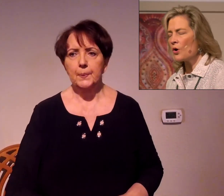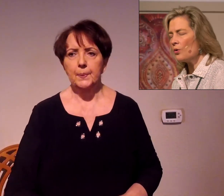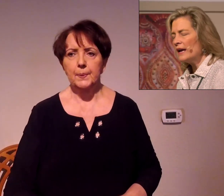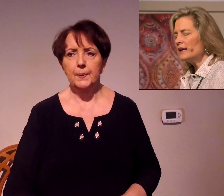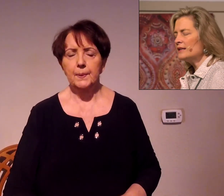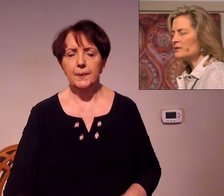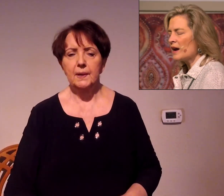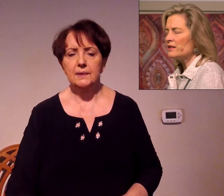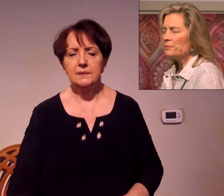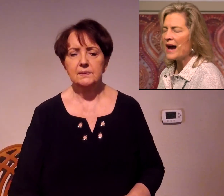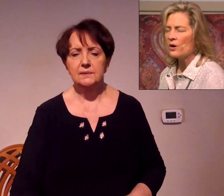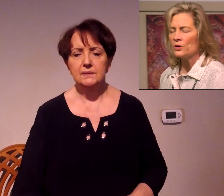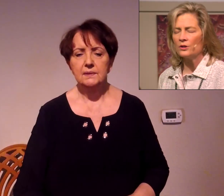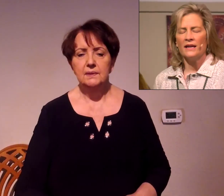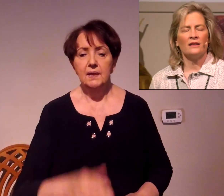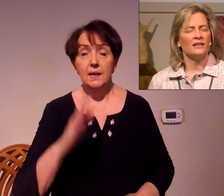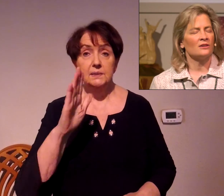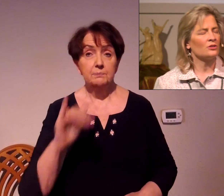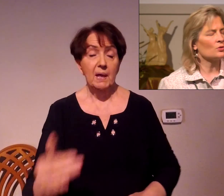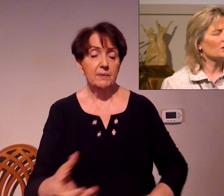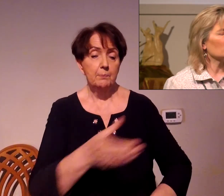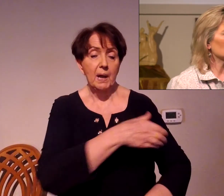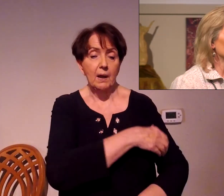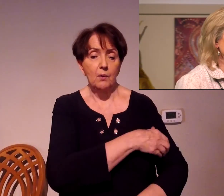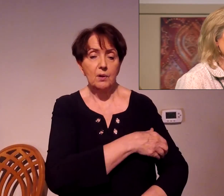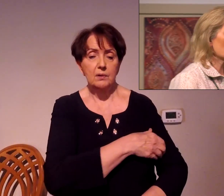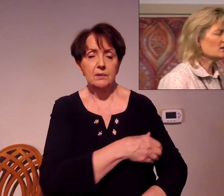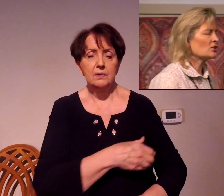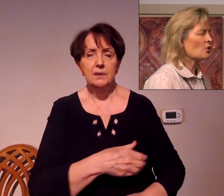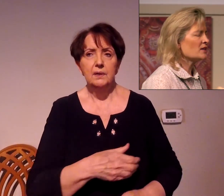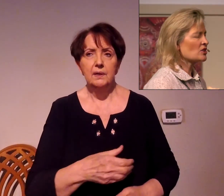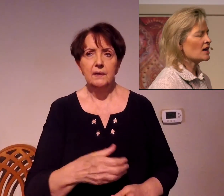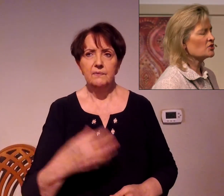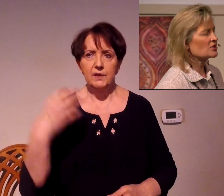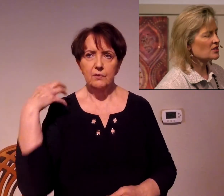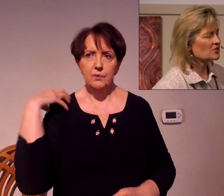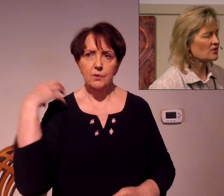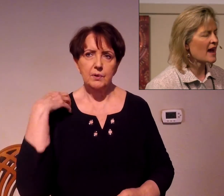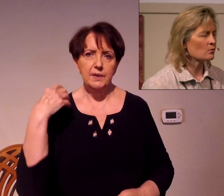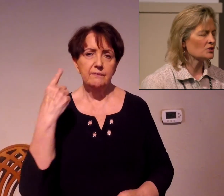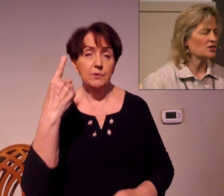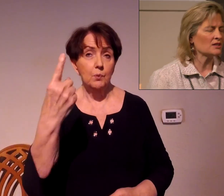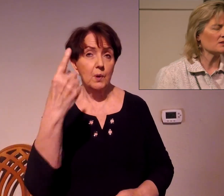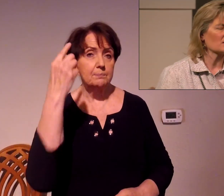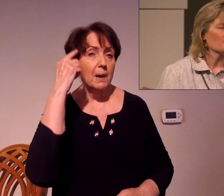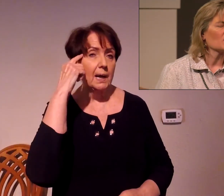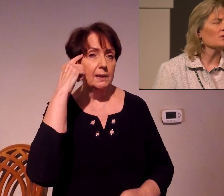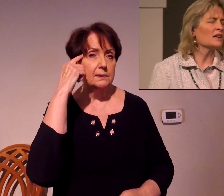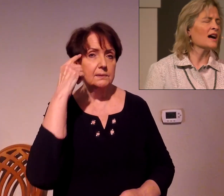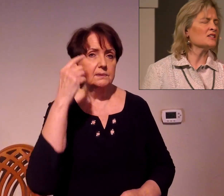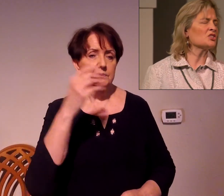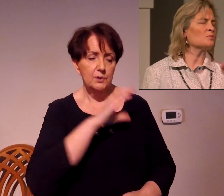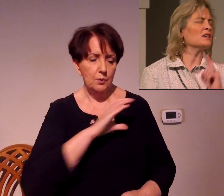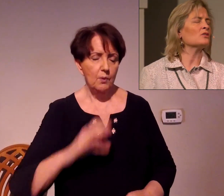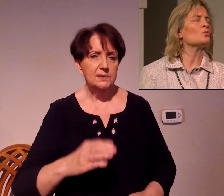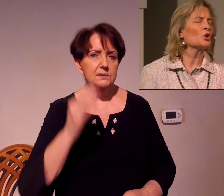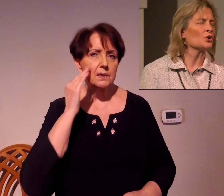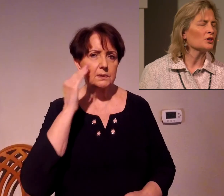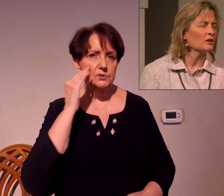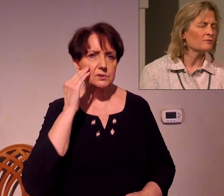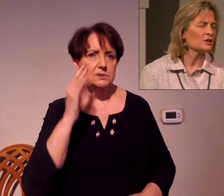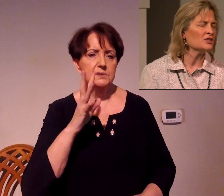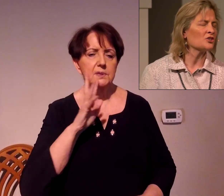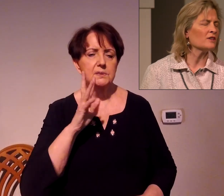And so it is by the power and the authority of the one mind, the Christ consciousness, that which is, that I speak